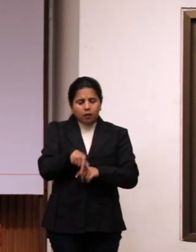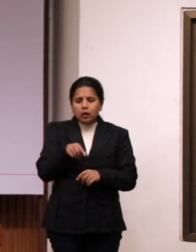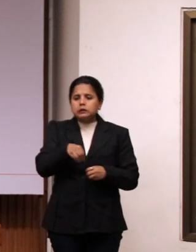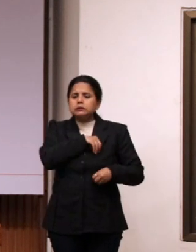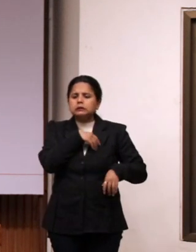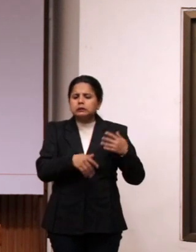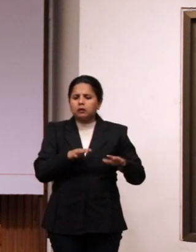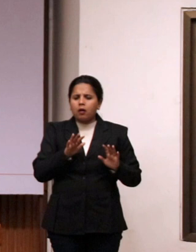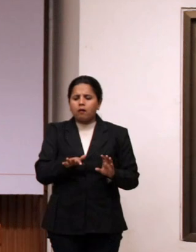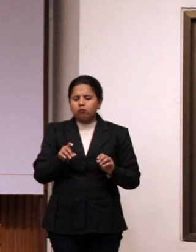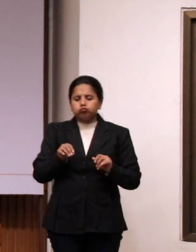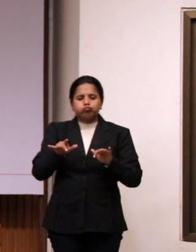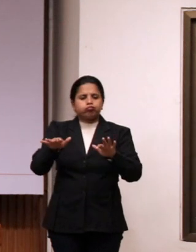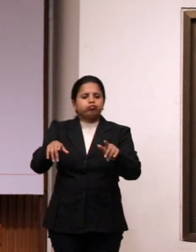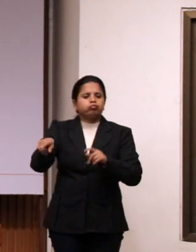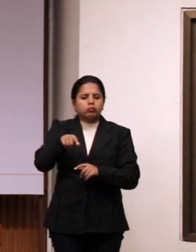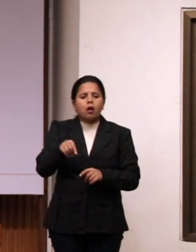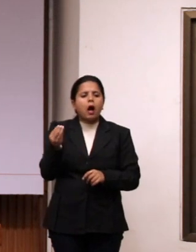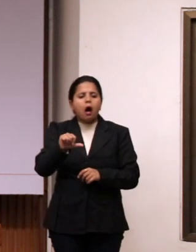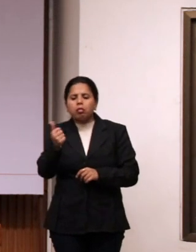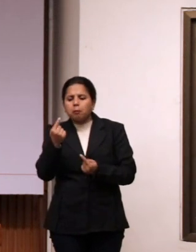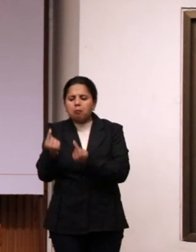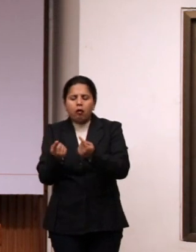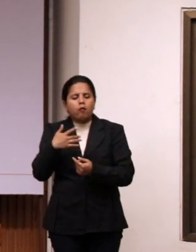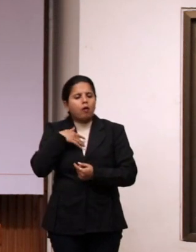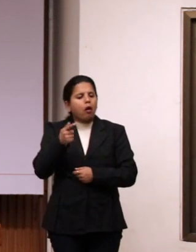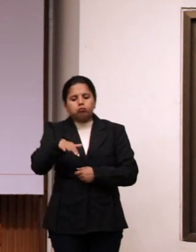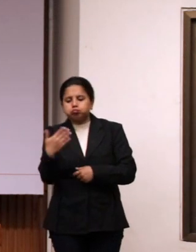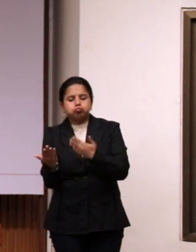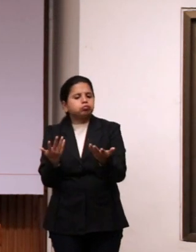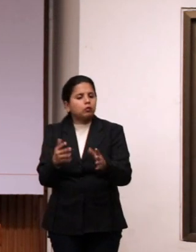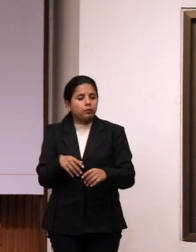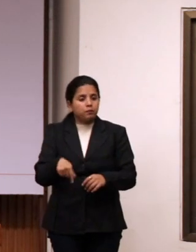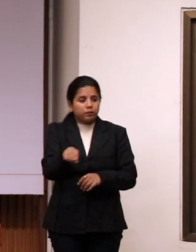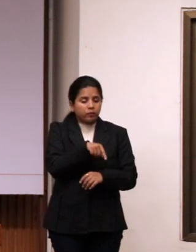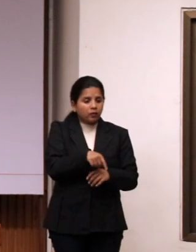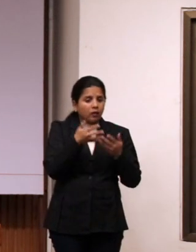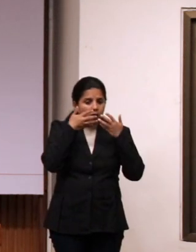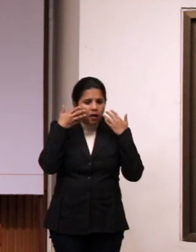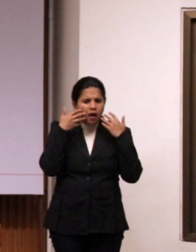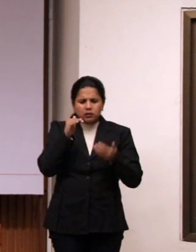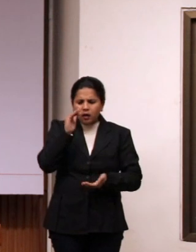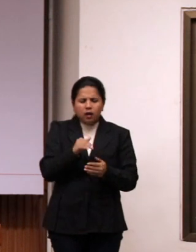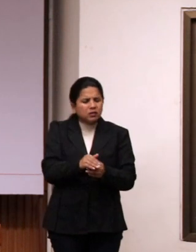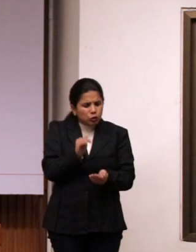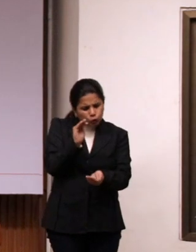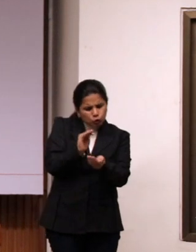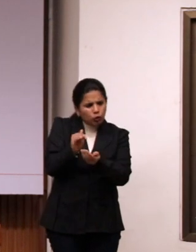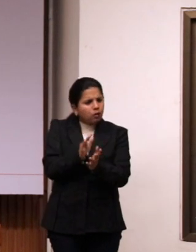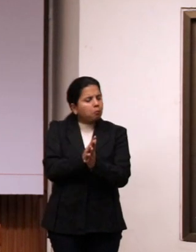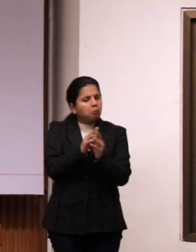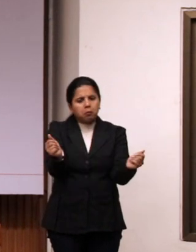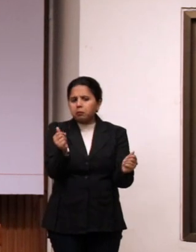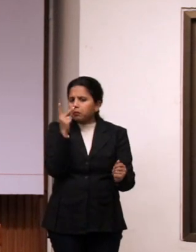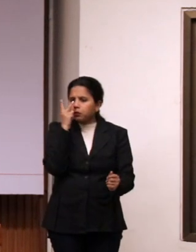suffering. They are pastoral community. So therefore, when you look at bunny, the lesser cats are almost disappeared, because at the ground